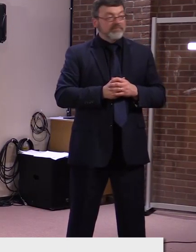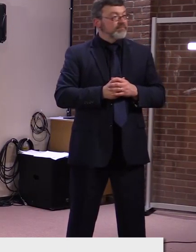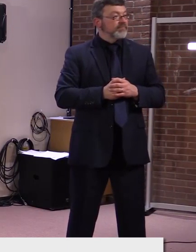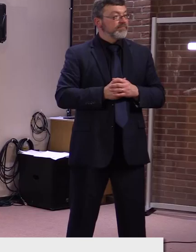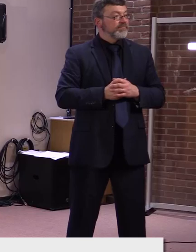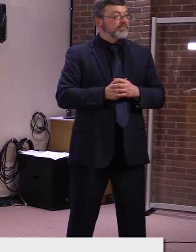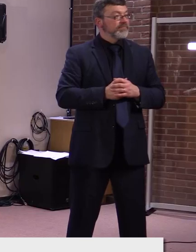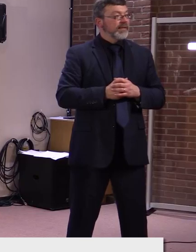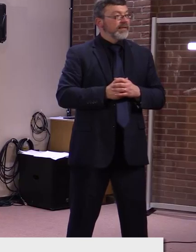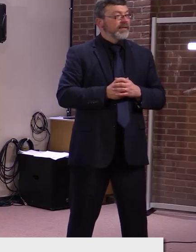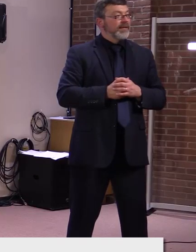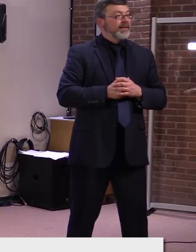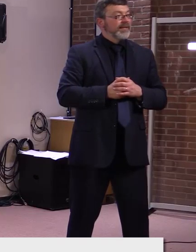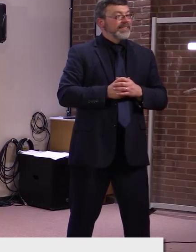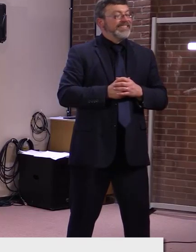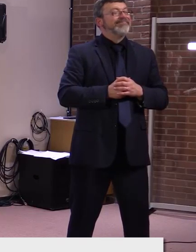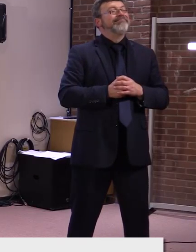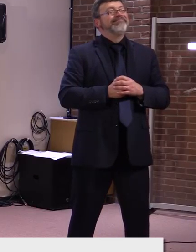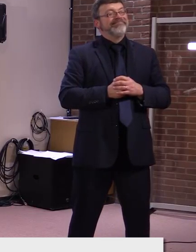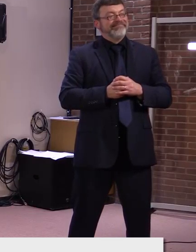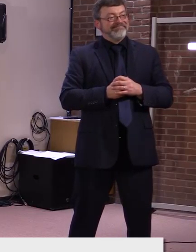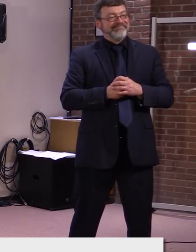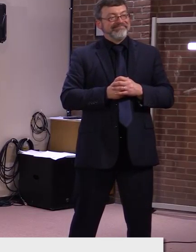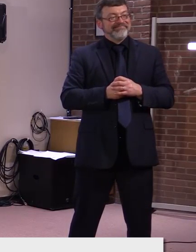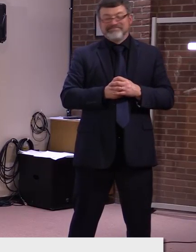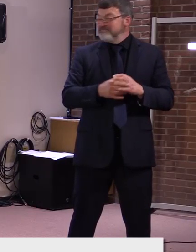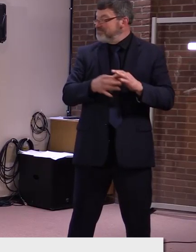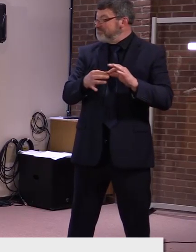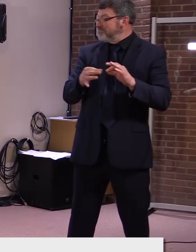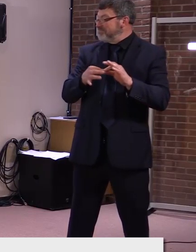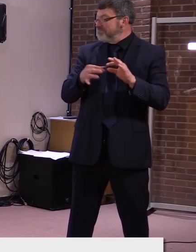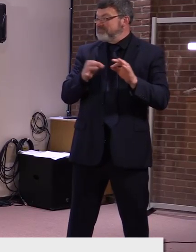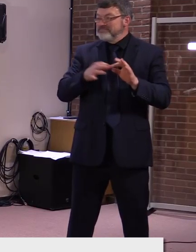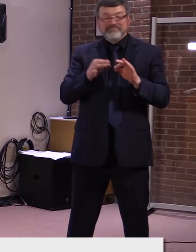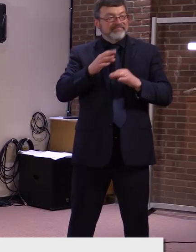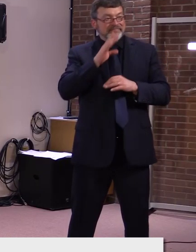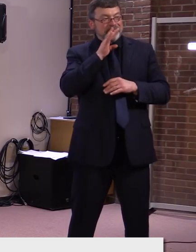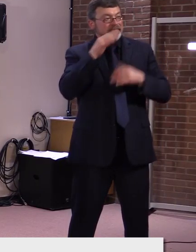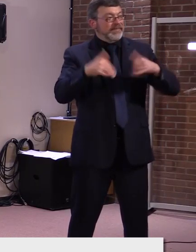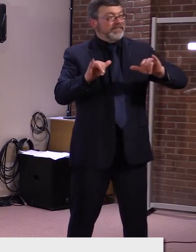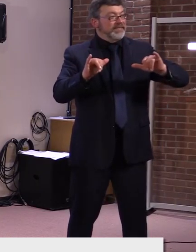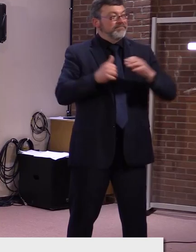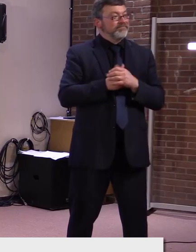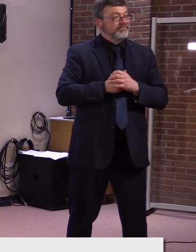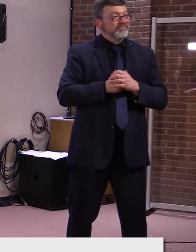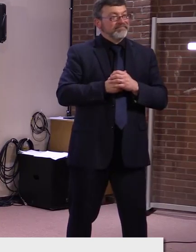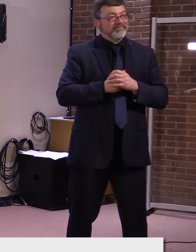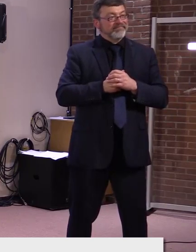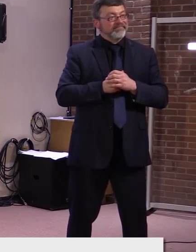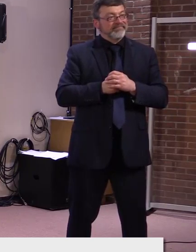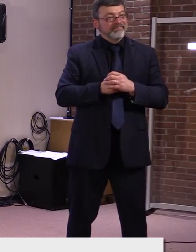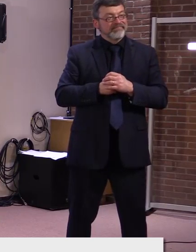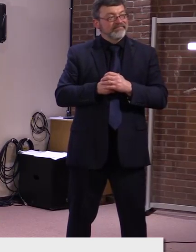Norris Cotton Center and in St. Johnsbury, and Morrisville Ambulance Station